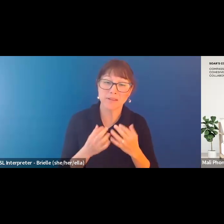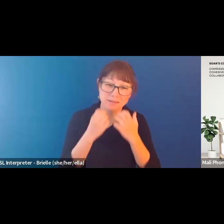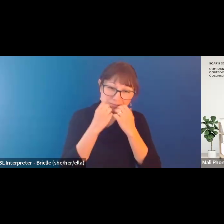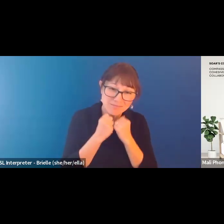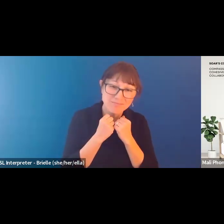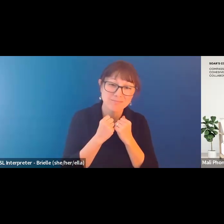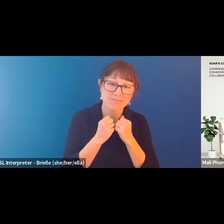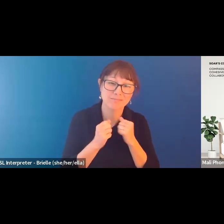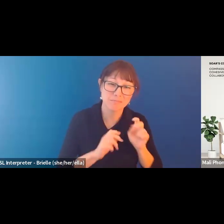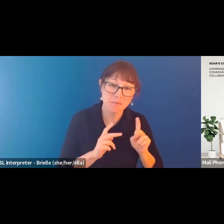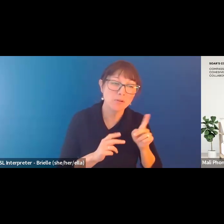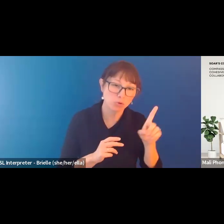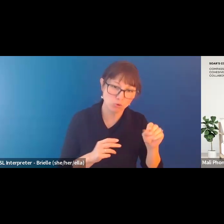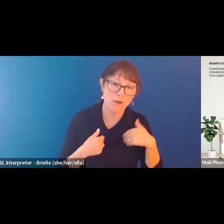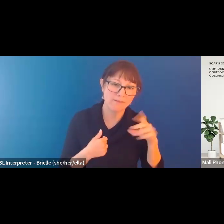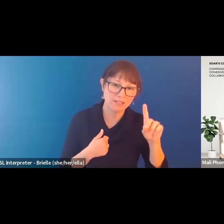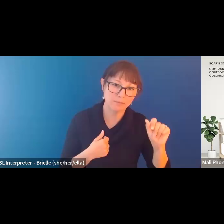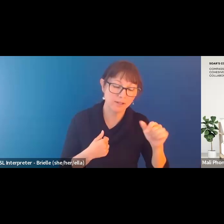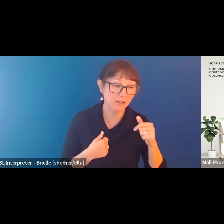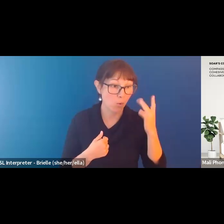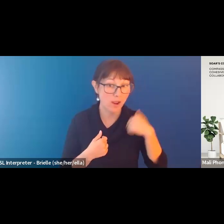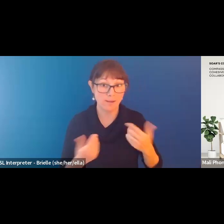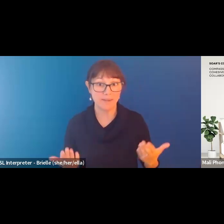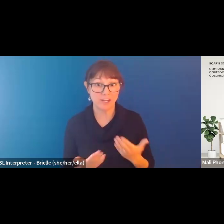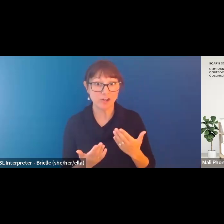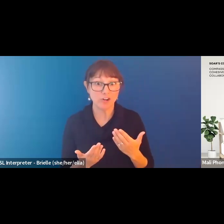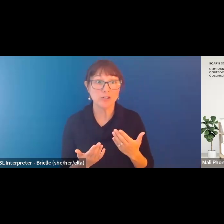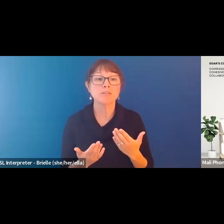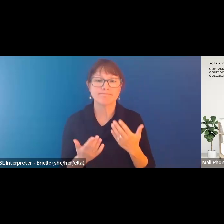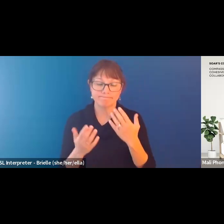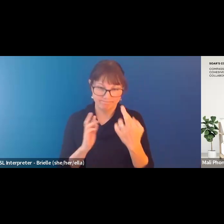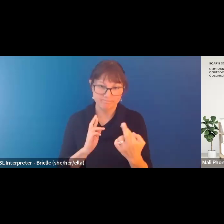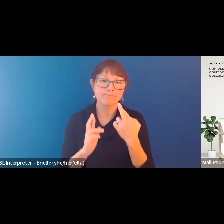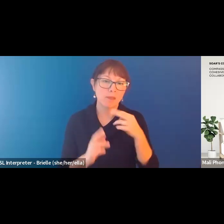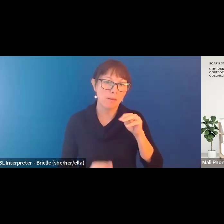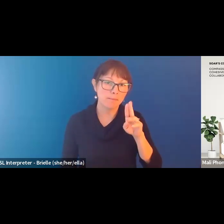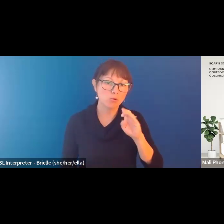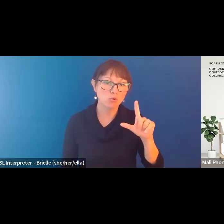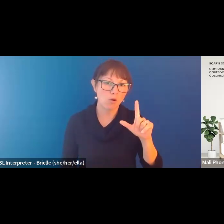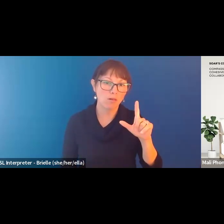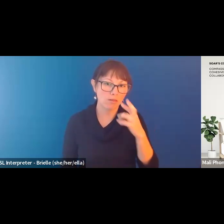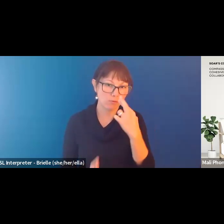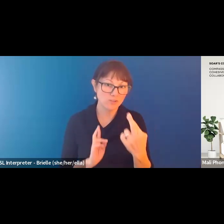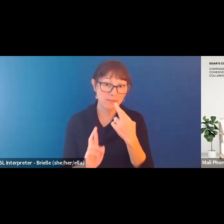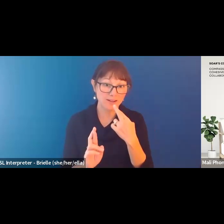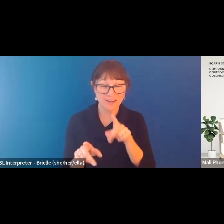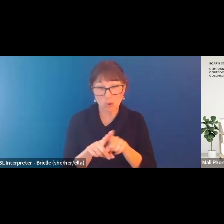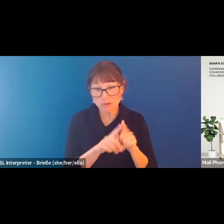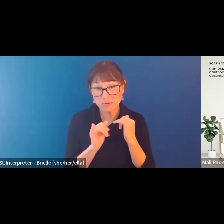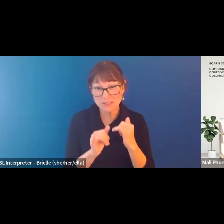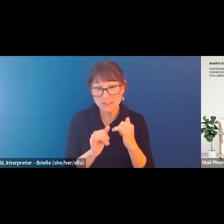do. And I'm here today in the spirit of mutual respect and, in many ways, similar experiences